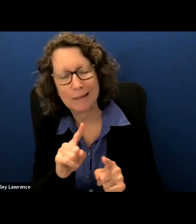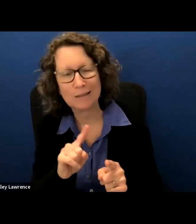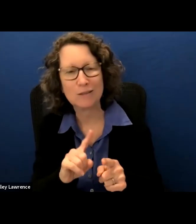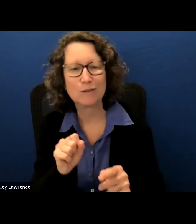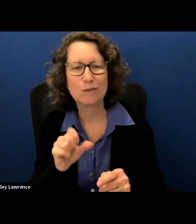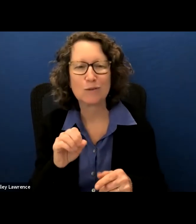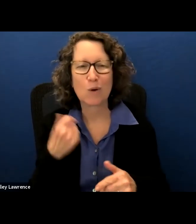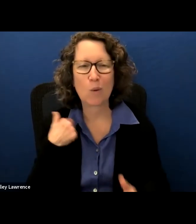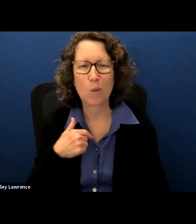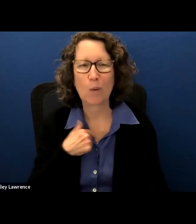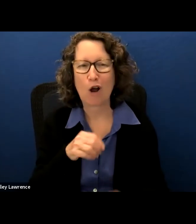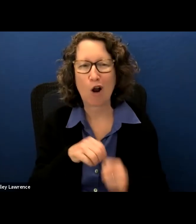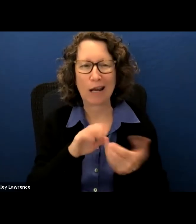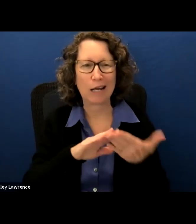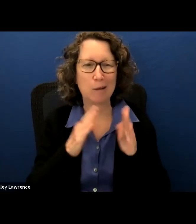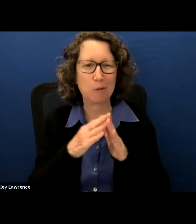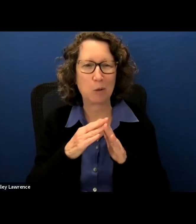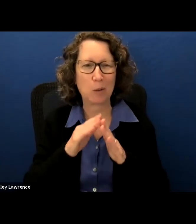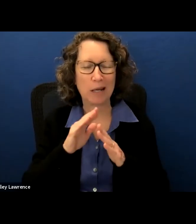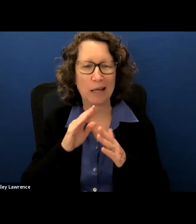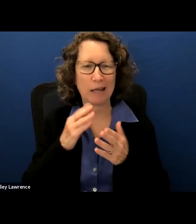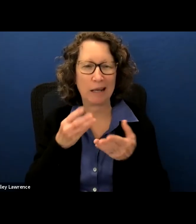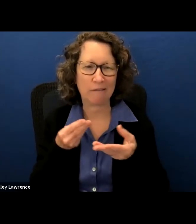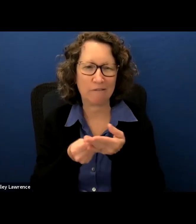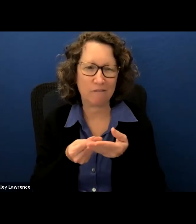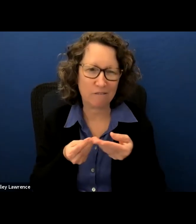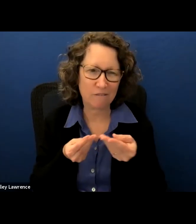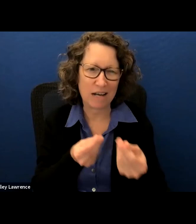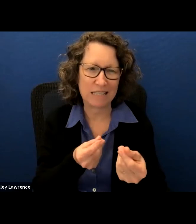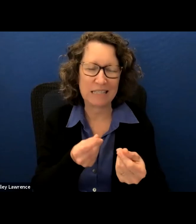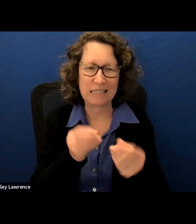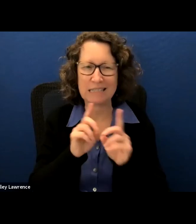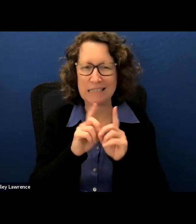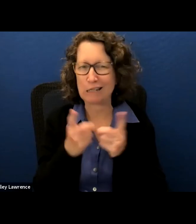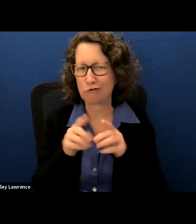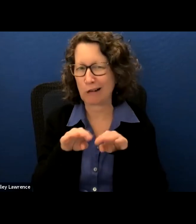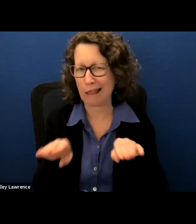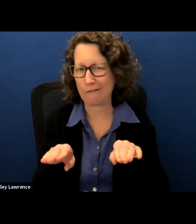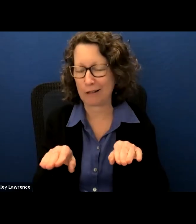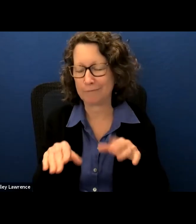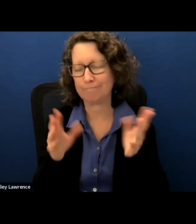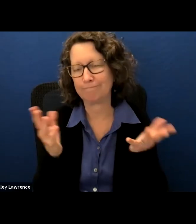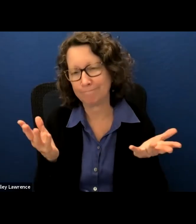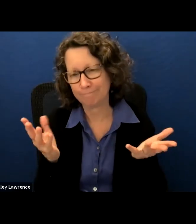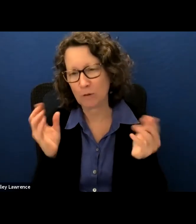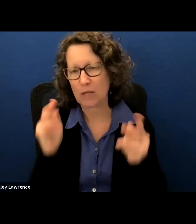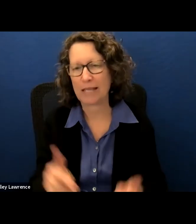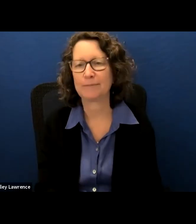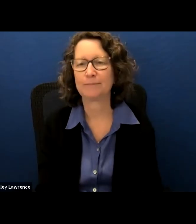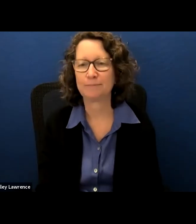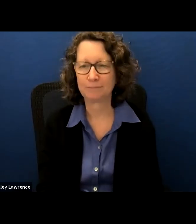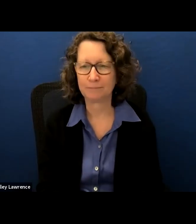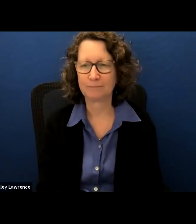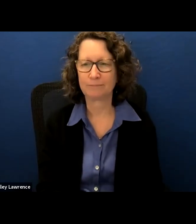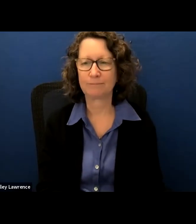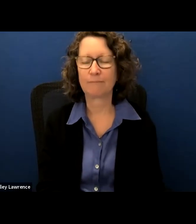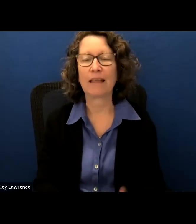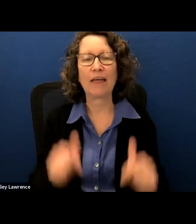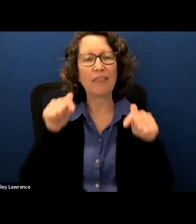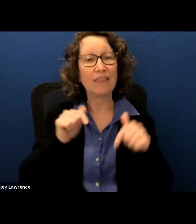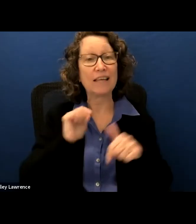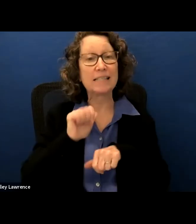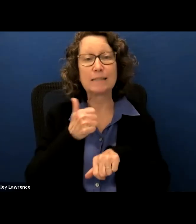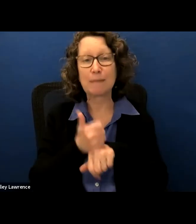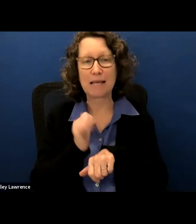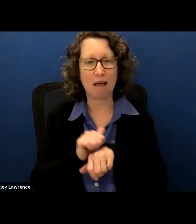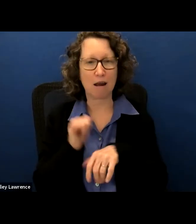the community funded district level. All right, let's see. And this is based on